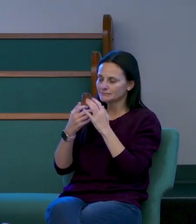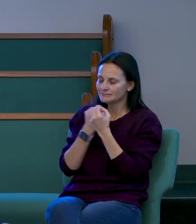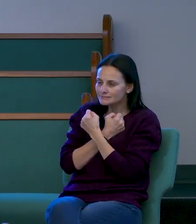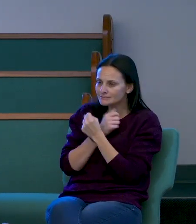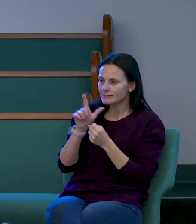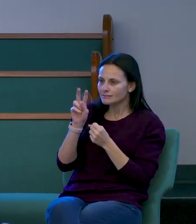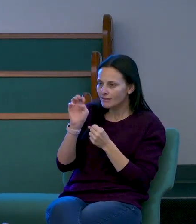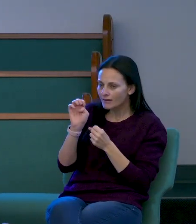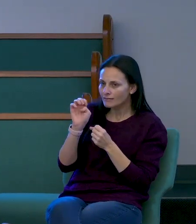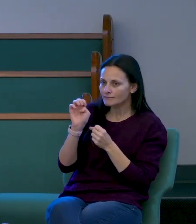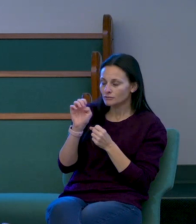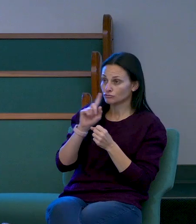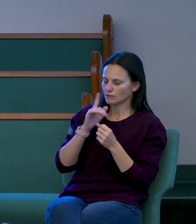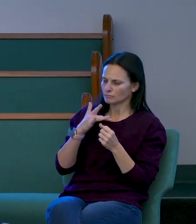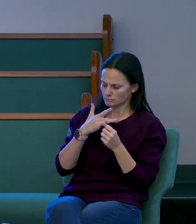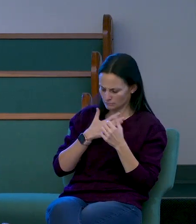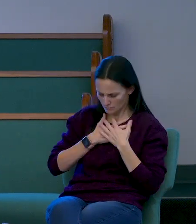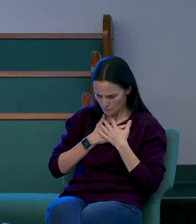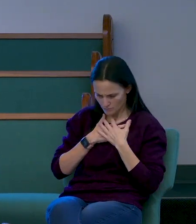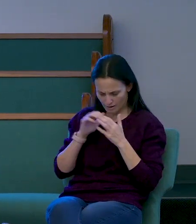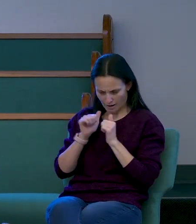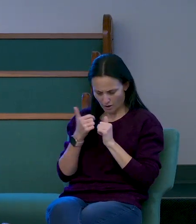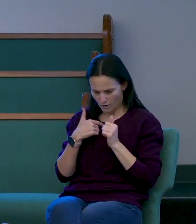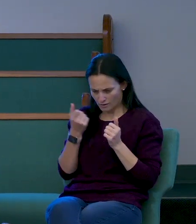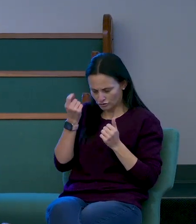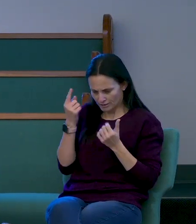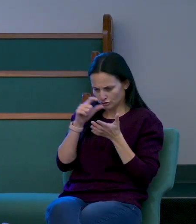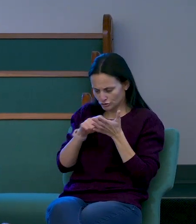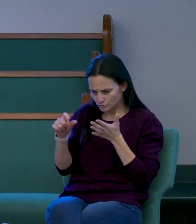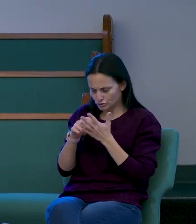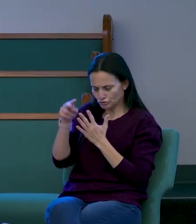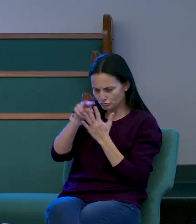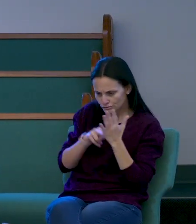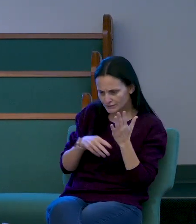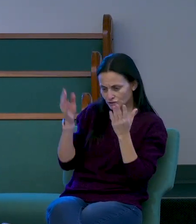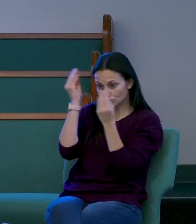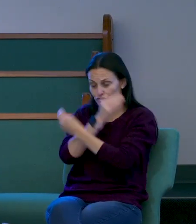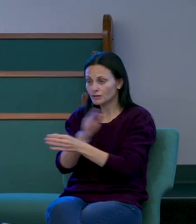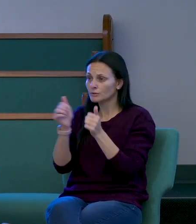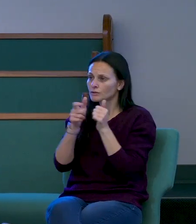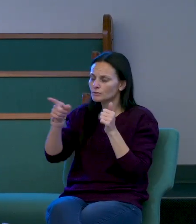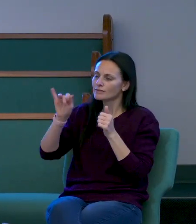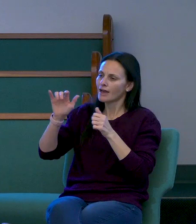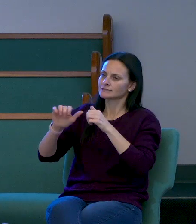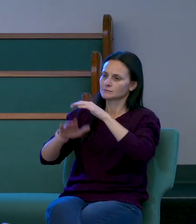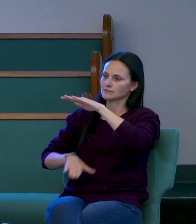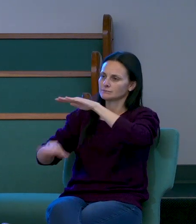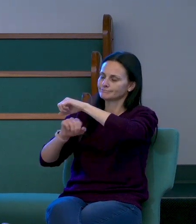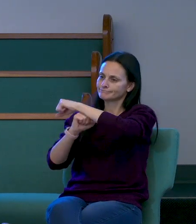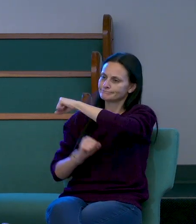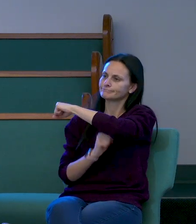that has, in my heart and the way I read the scriptures and share them with you, has to be our baseline.